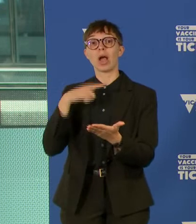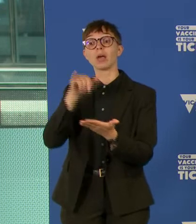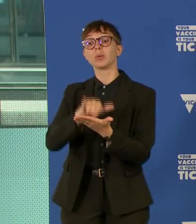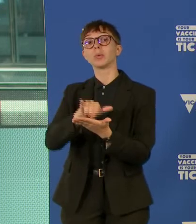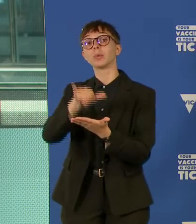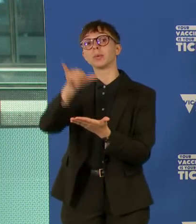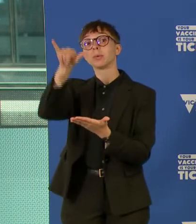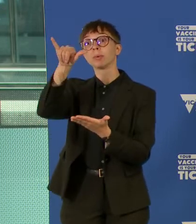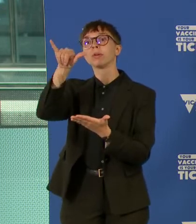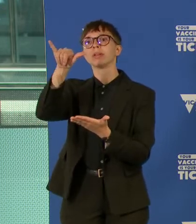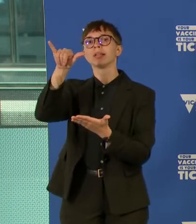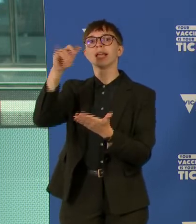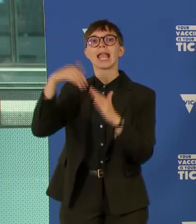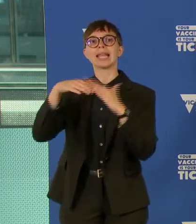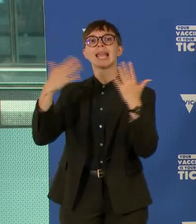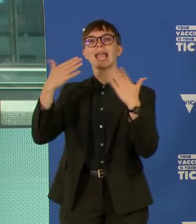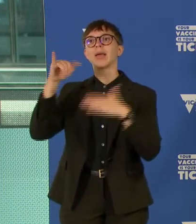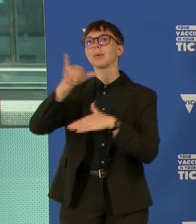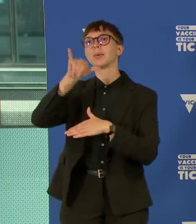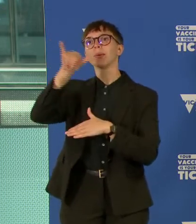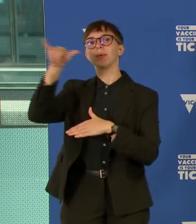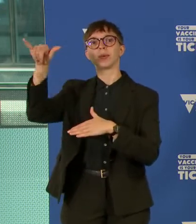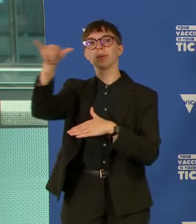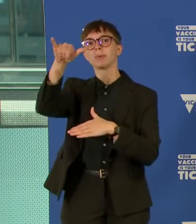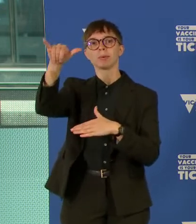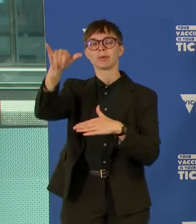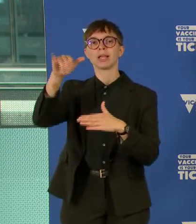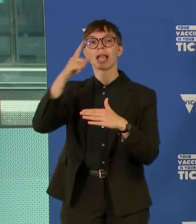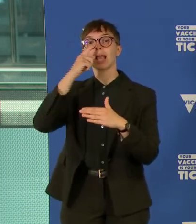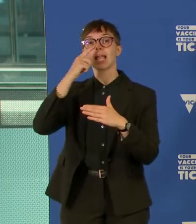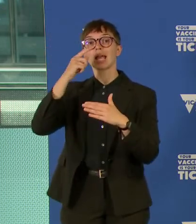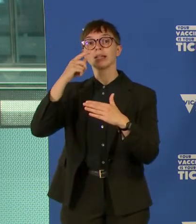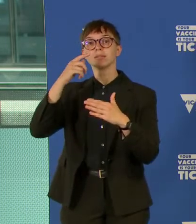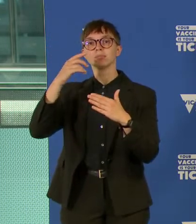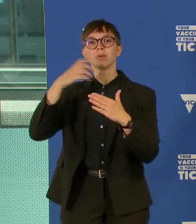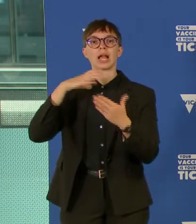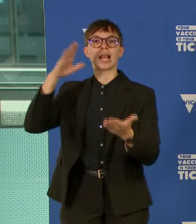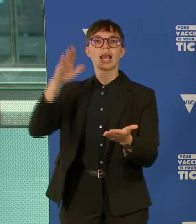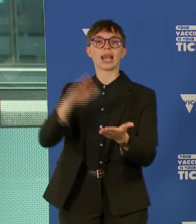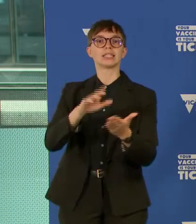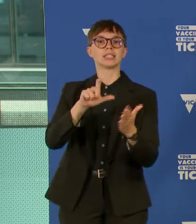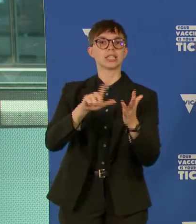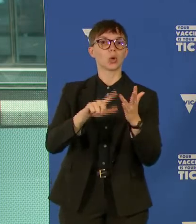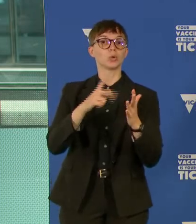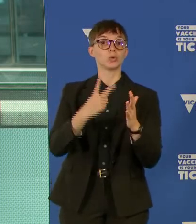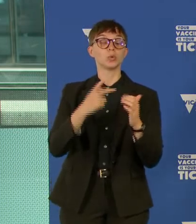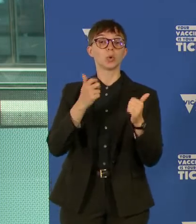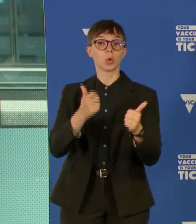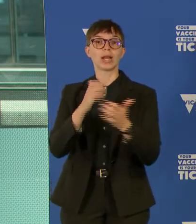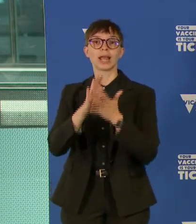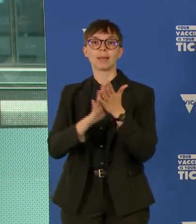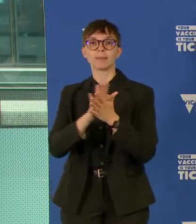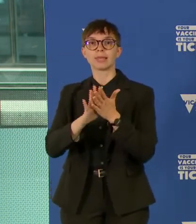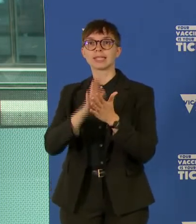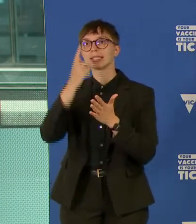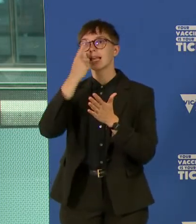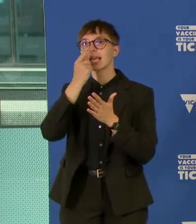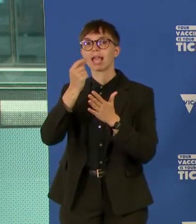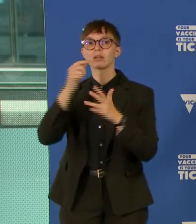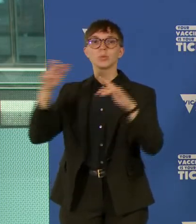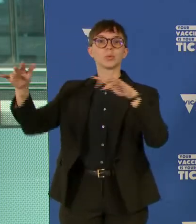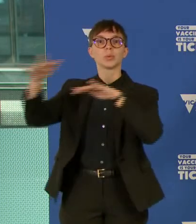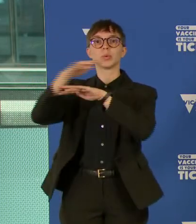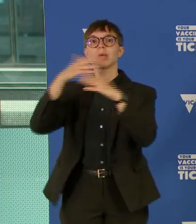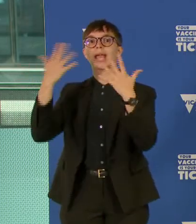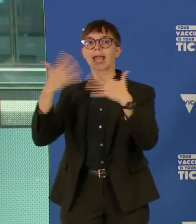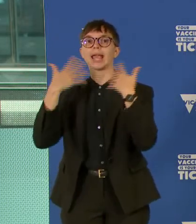transport, it's still mandatory. Are you happy with the amount of people actually wearing masks on public transport, because it's not particularly high? Look, I guess